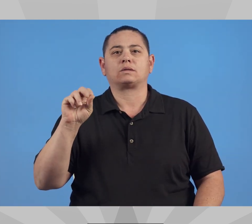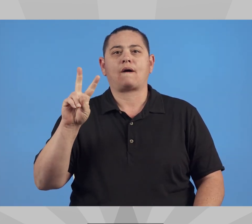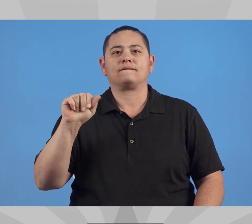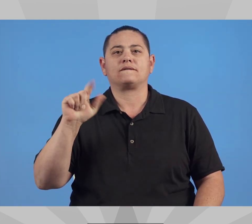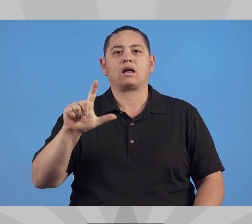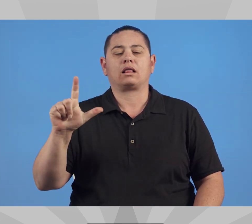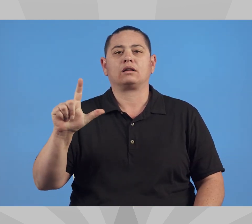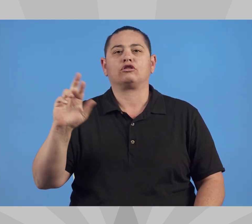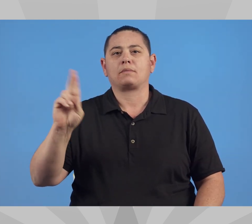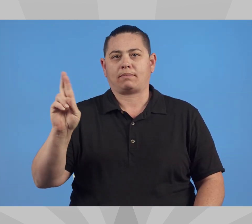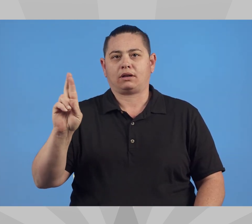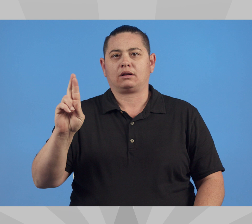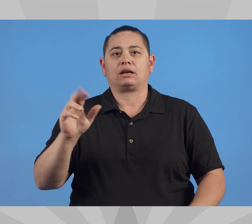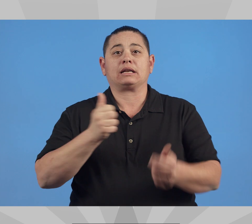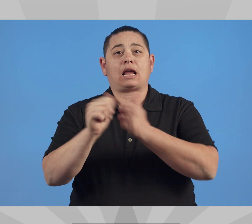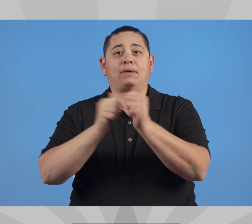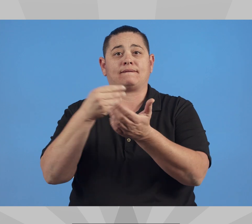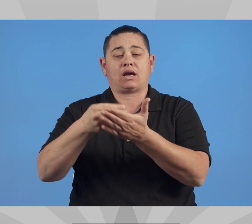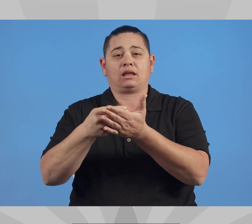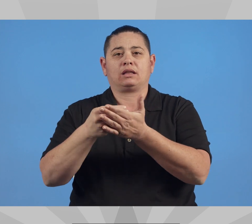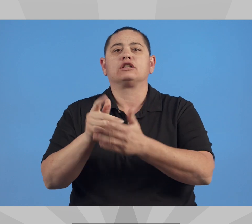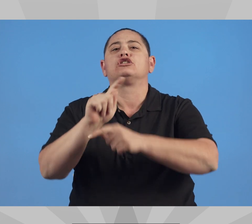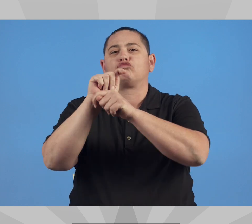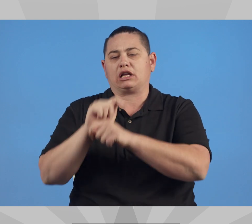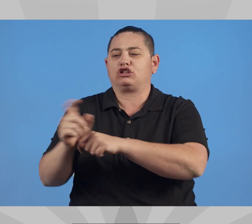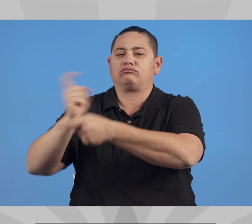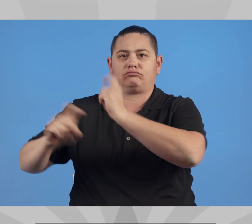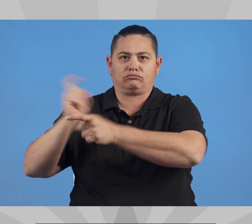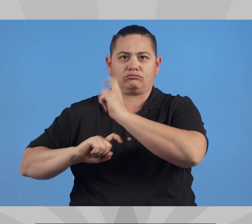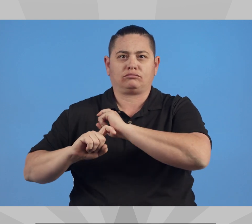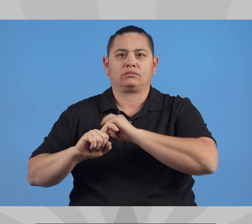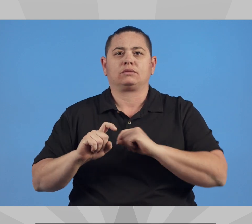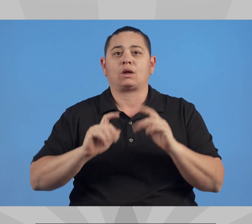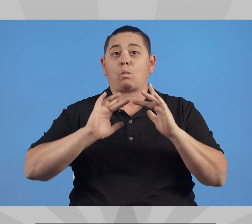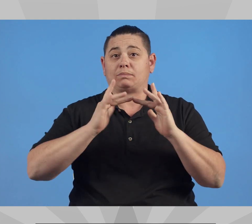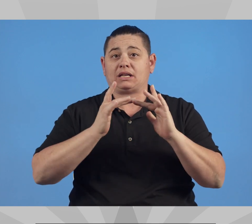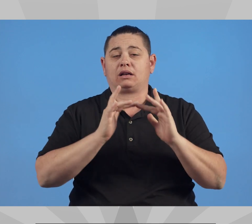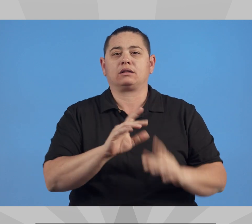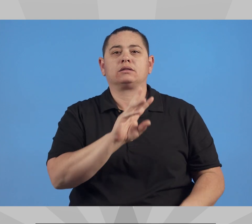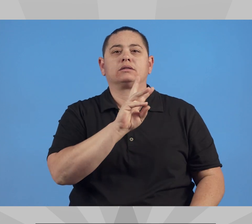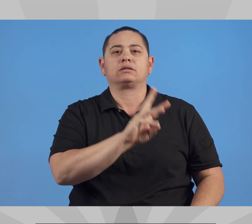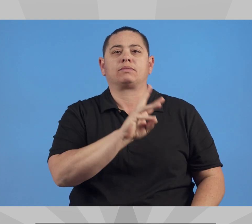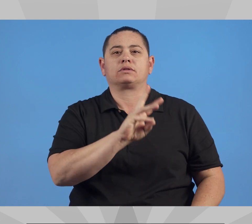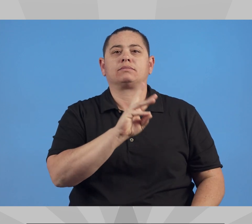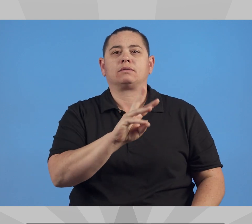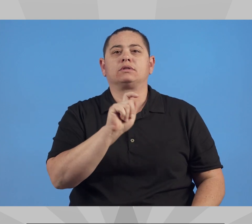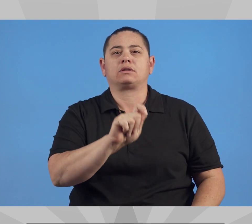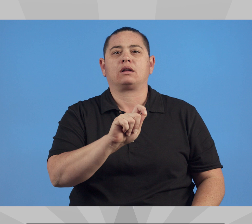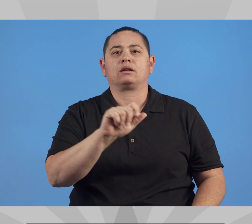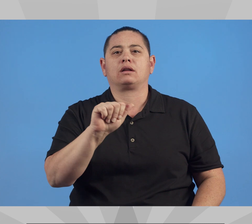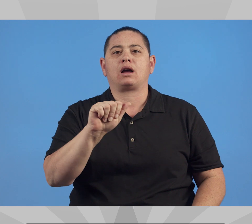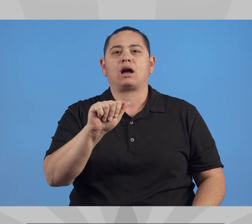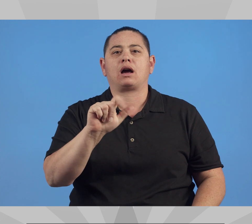Alex Stovall. Party, Republican. Campaign funding, traditional.